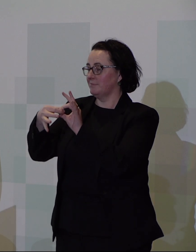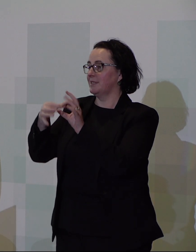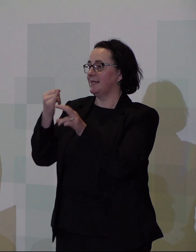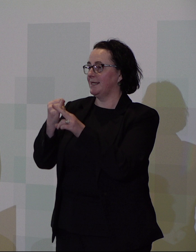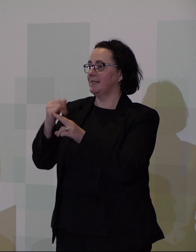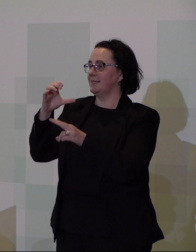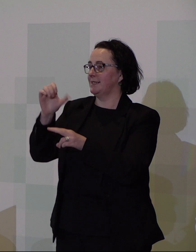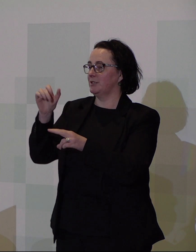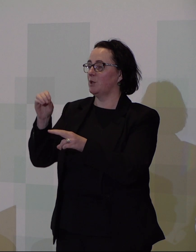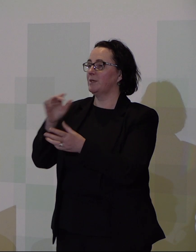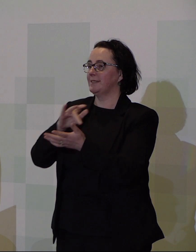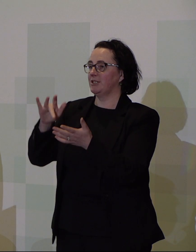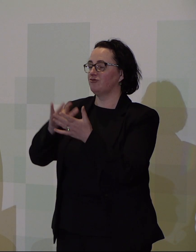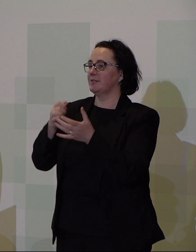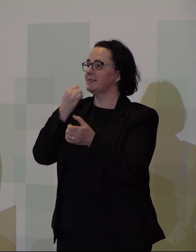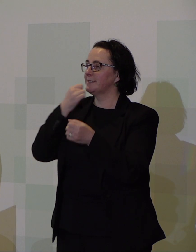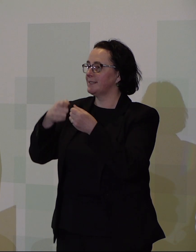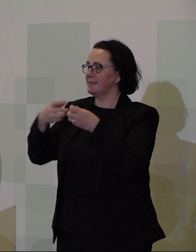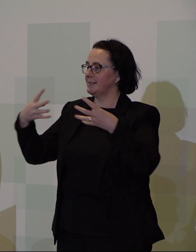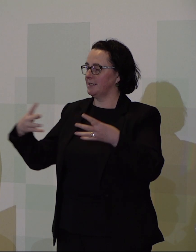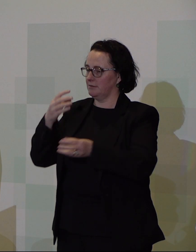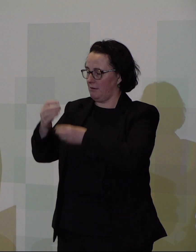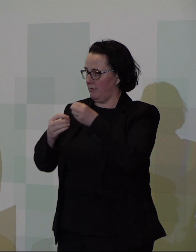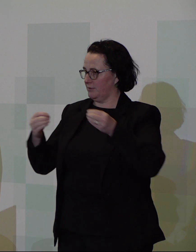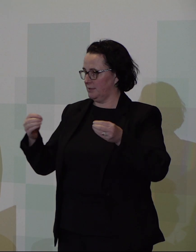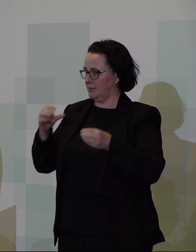Office. Oops, I'm on the wrong slide there.